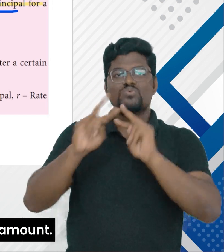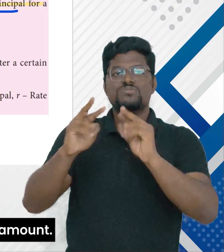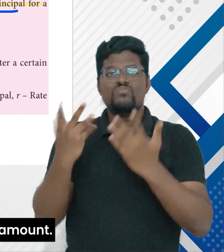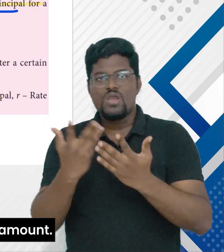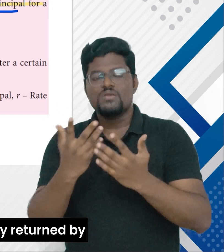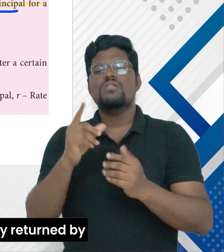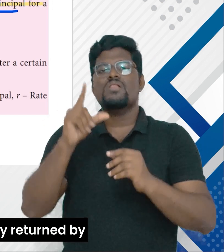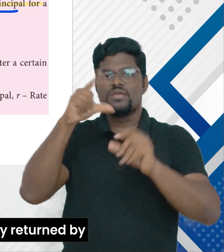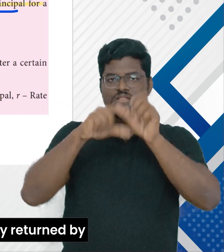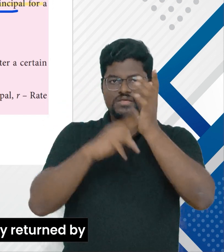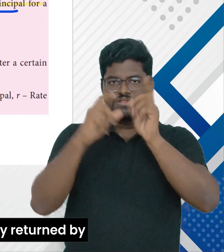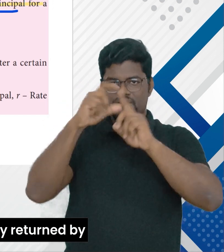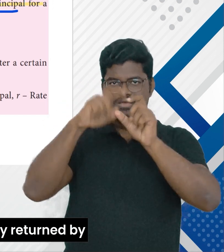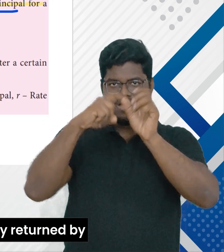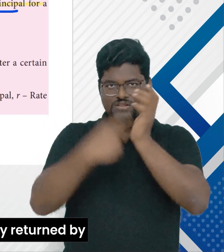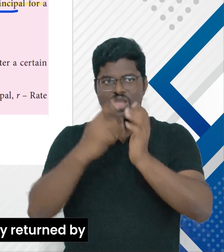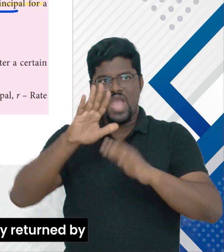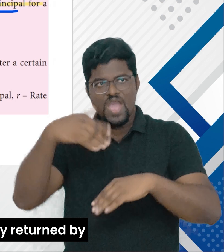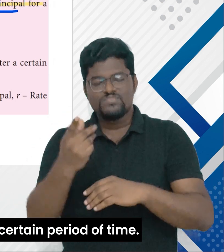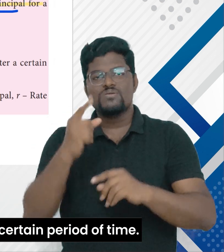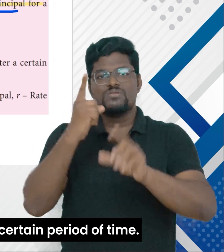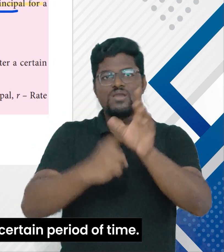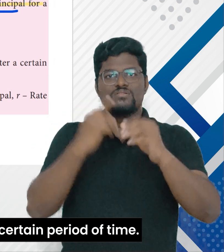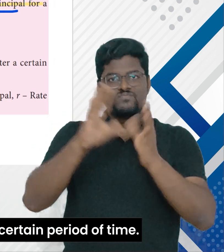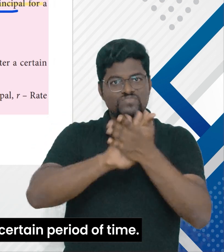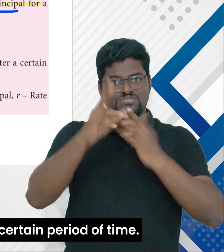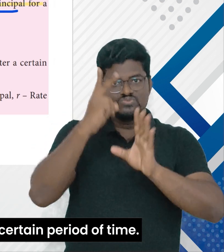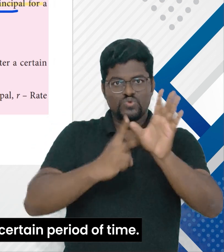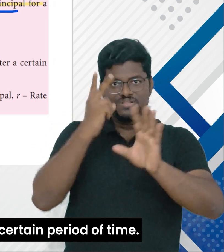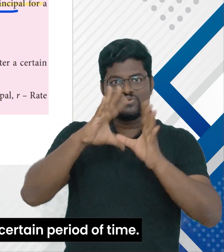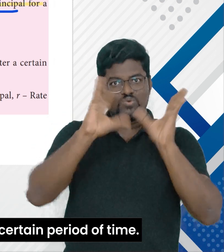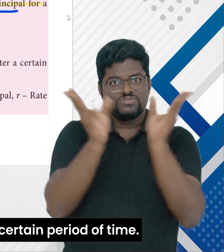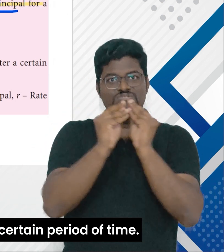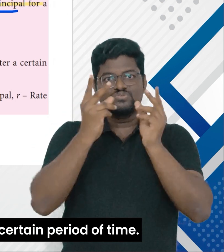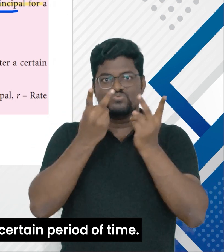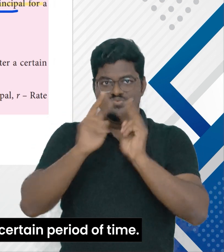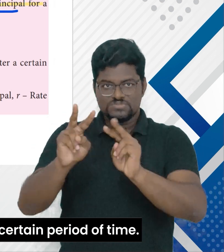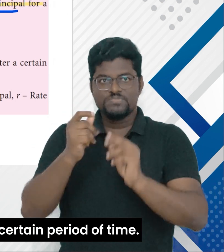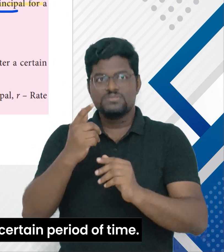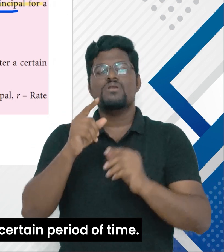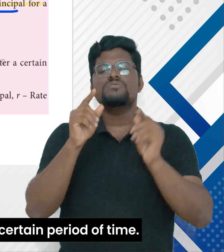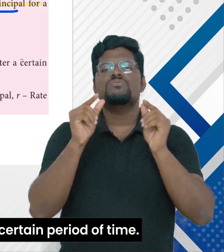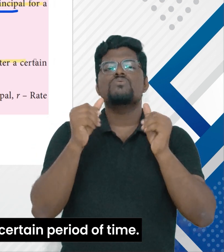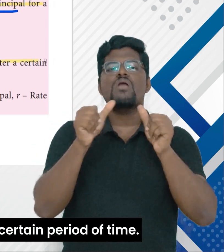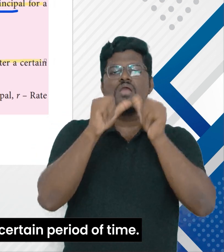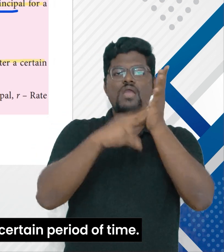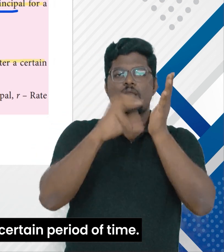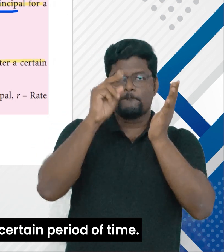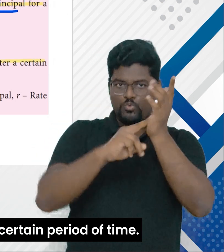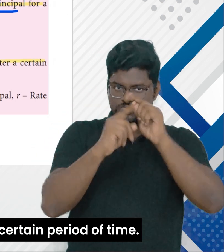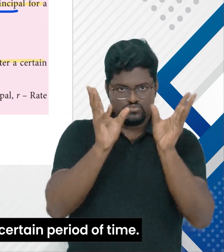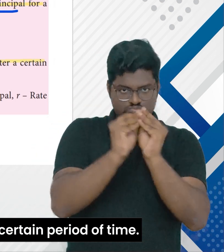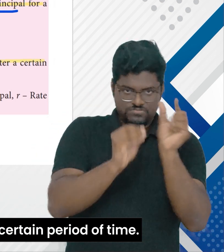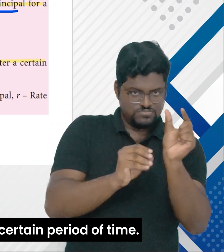is amount. Amount is the total money returned by the borrower to the lender after a